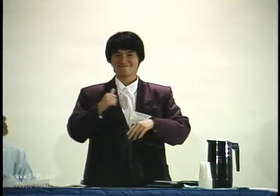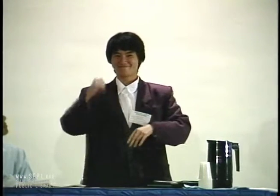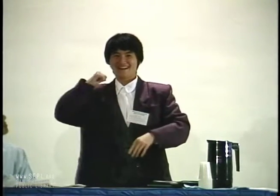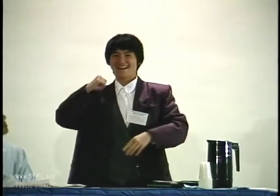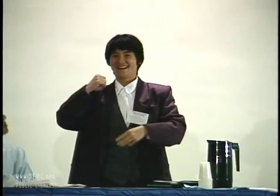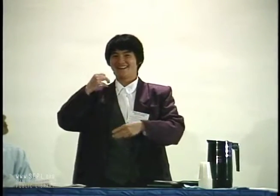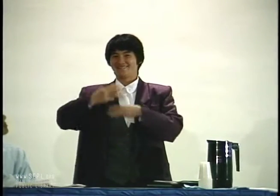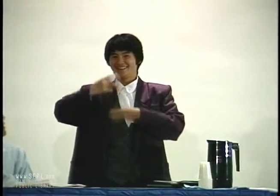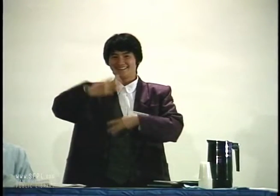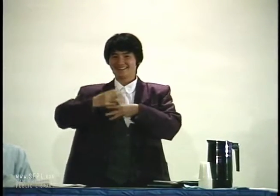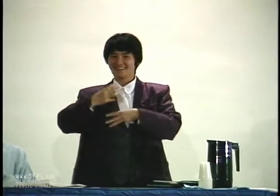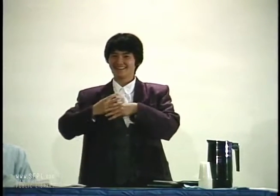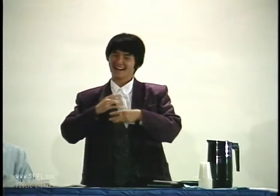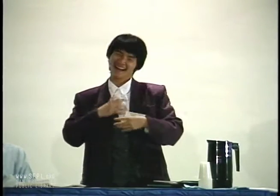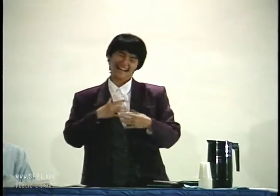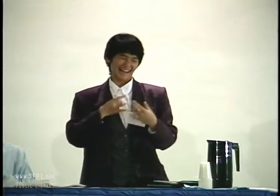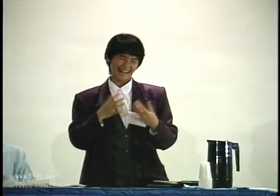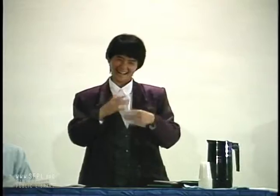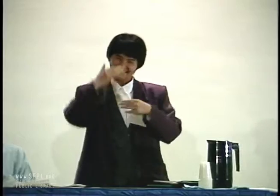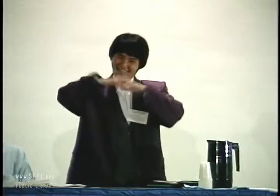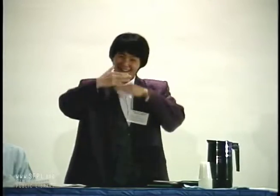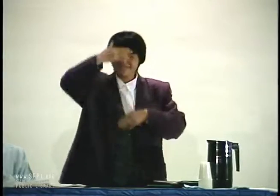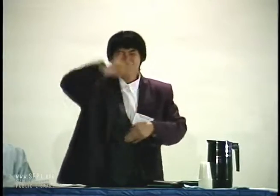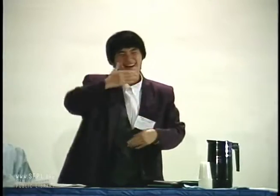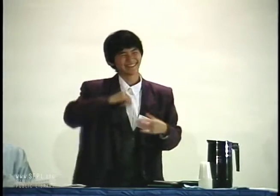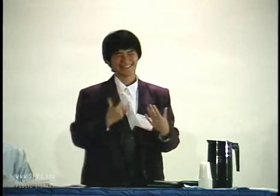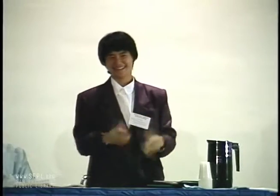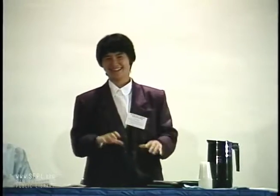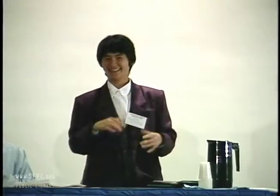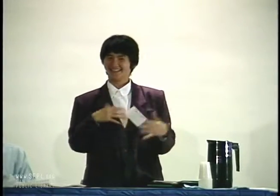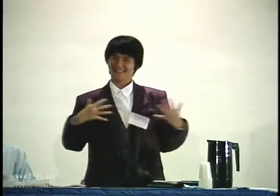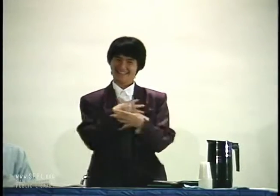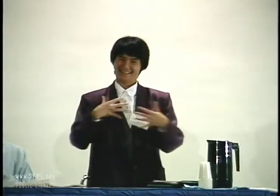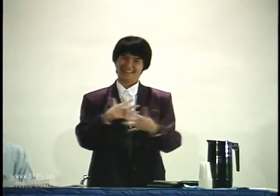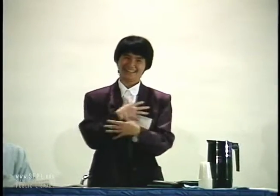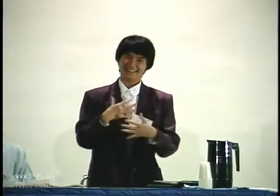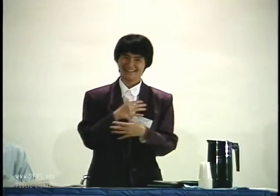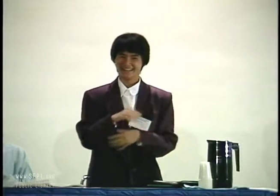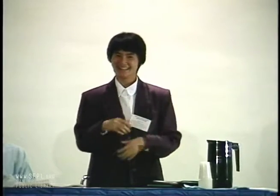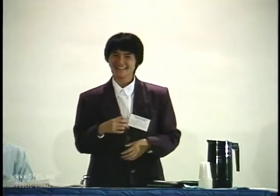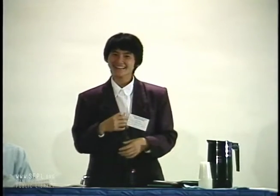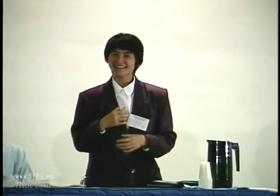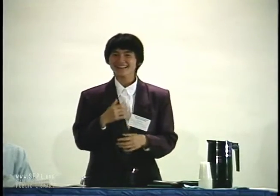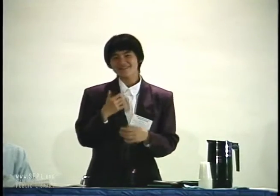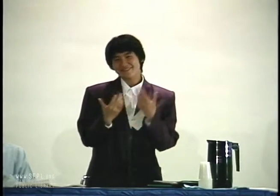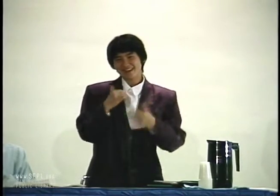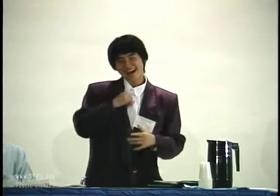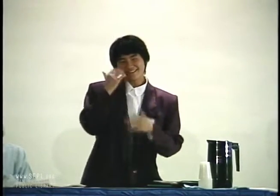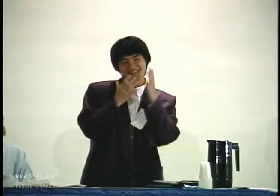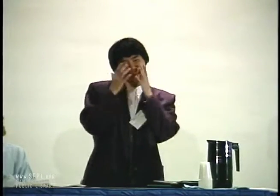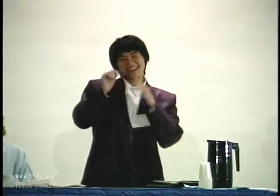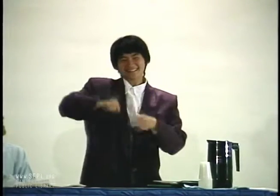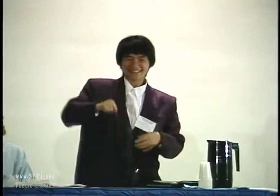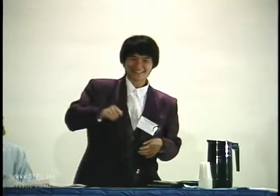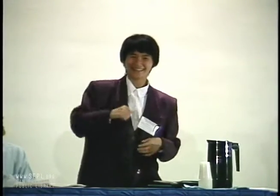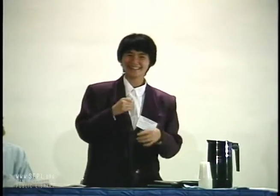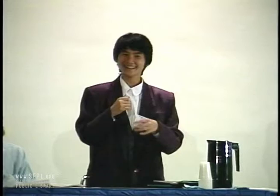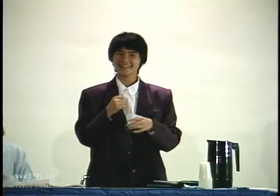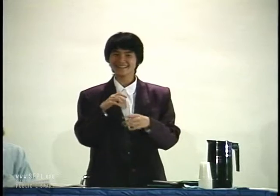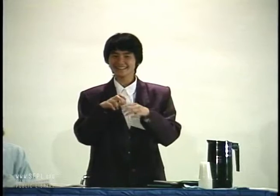But my favorite was sitting by the back window. I didn't like sitting near the front. I was too scared to do that. Maybe I was a little